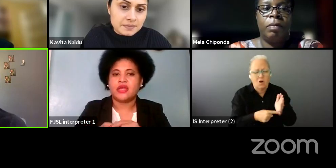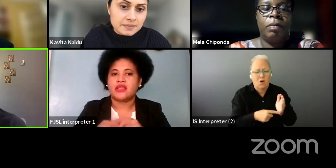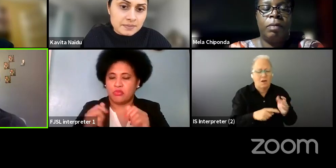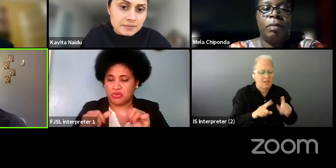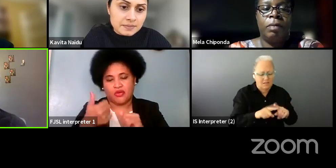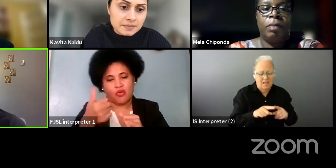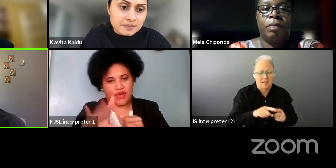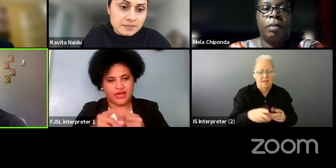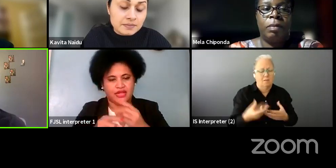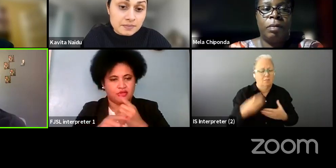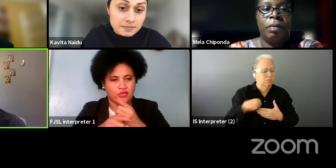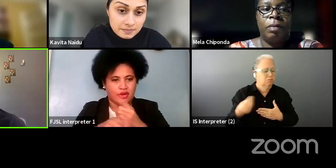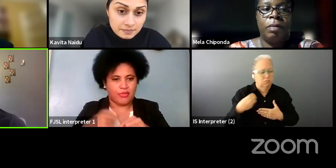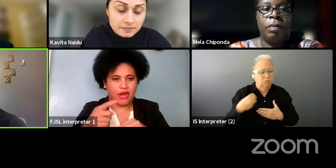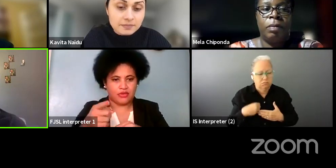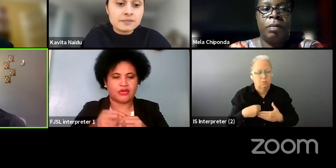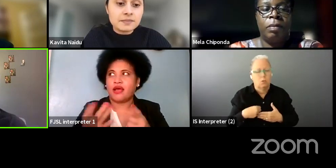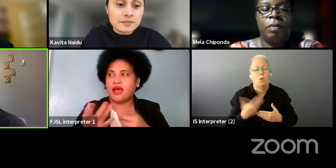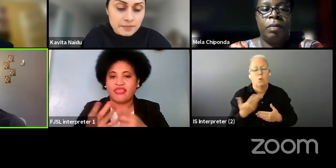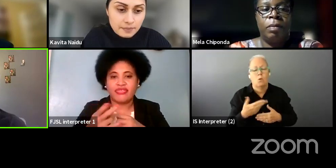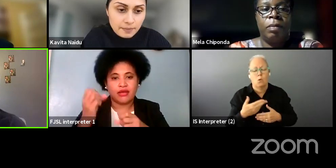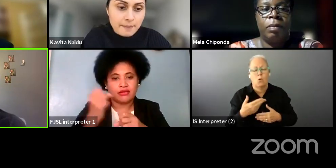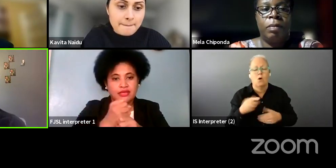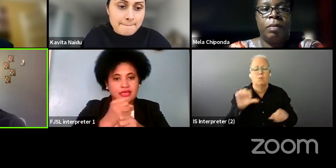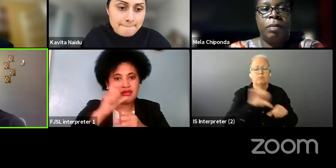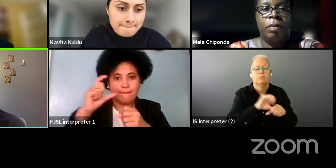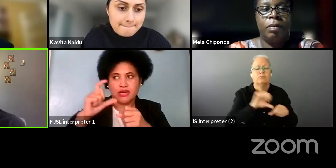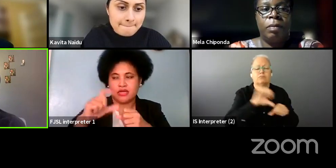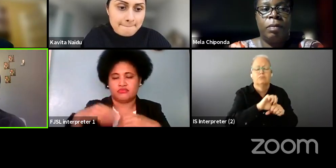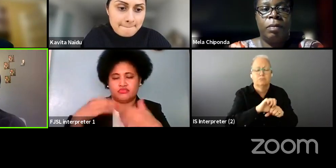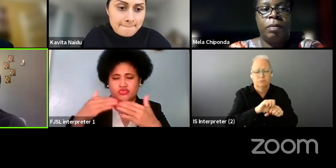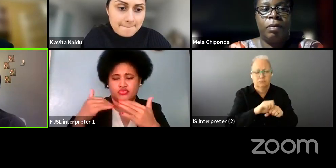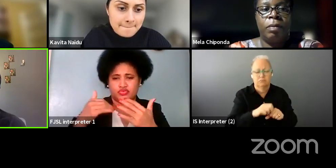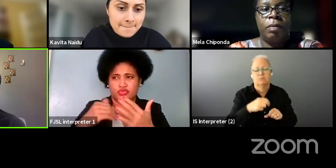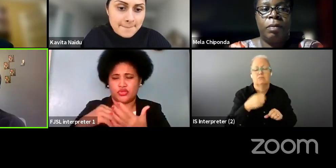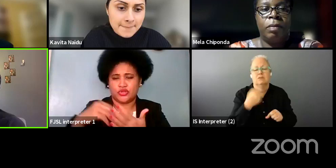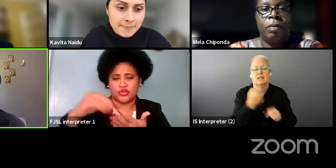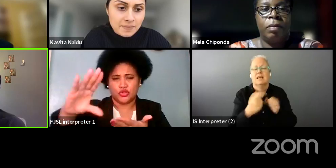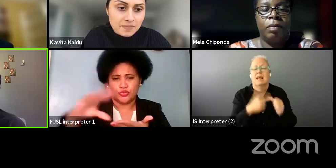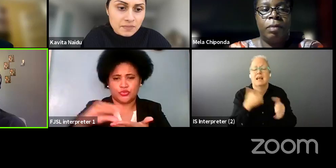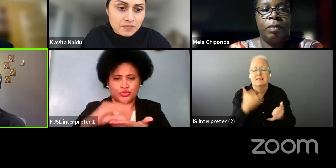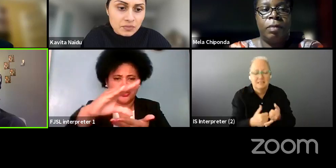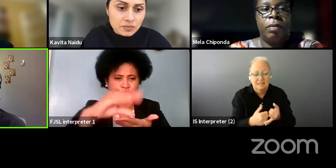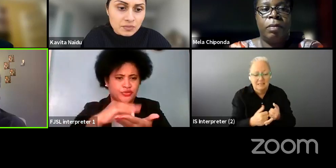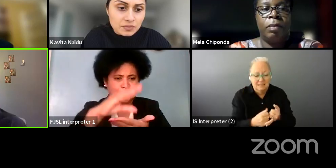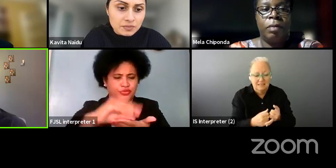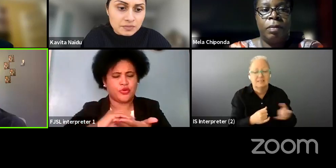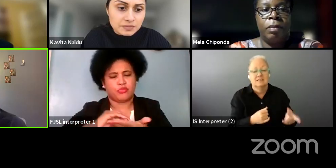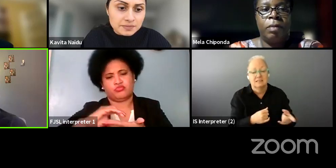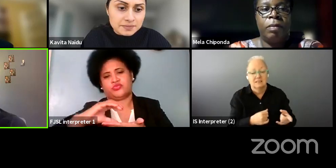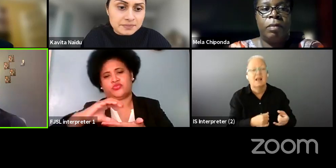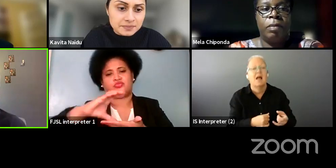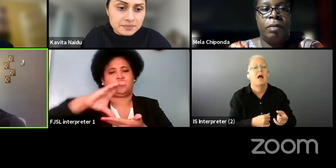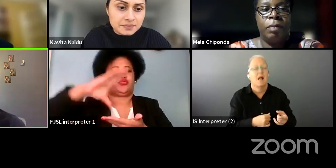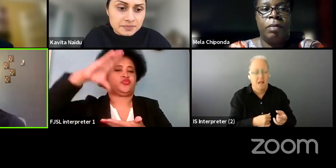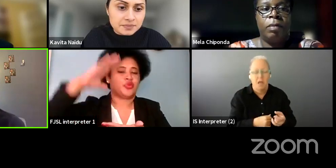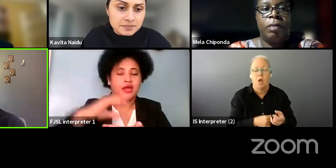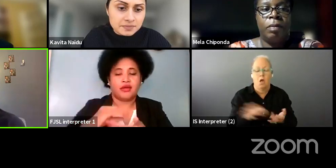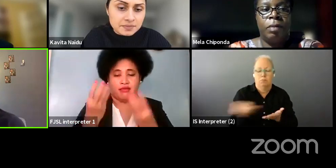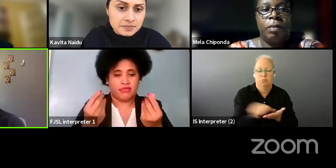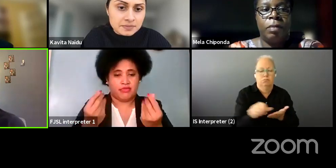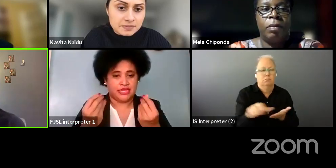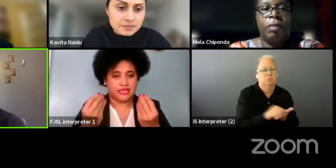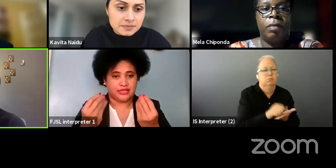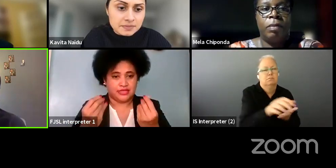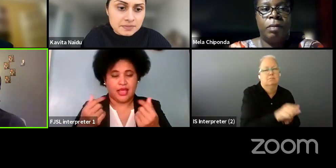and gas companies who continue to pour millions of dollars to stall the adoption of legally binding climate policies. It